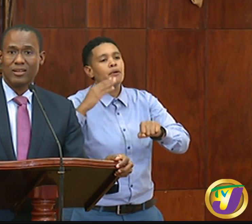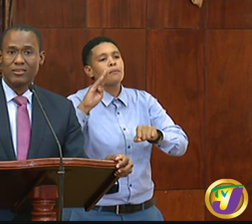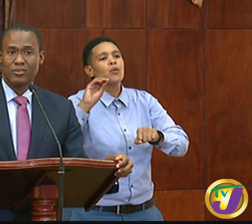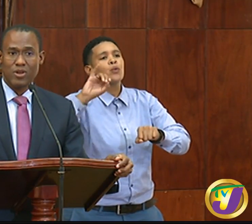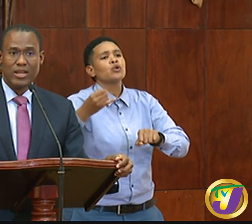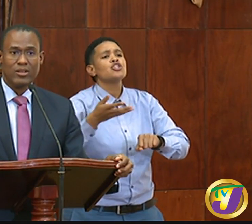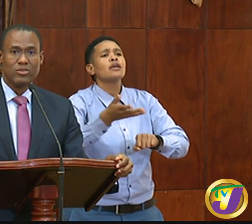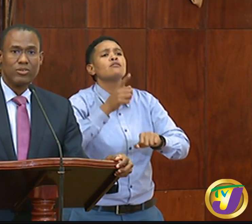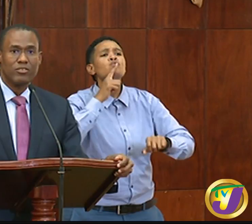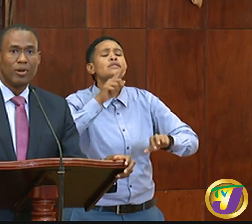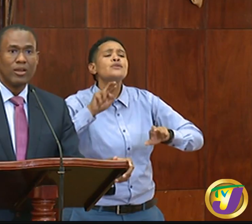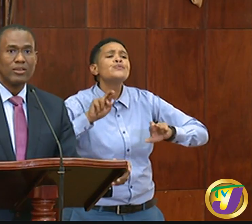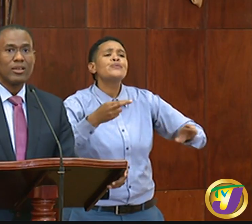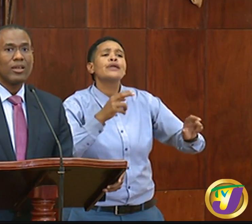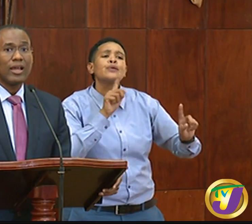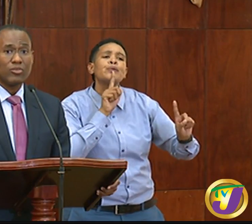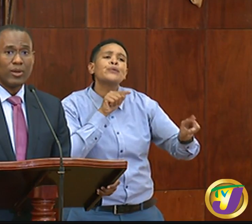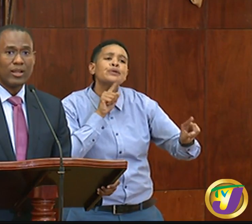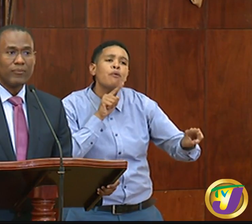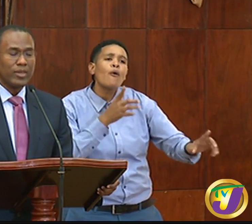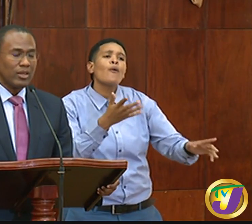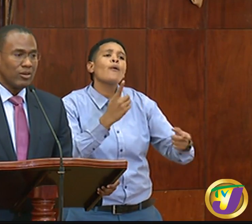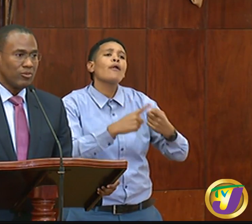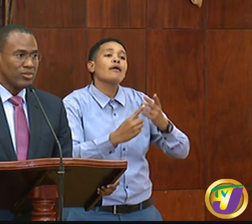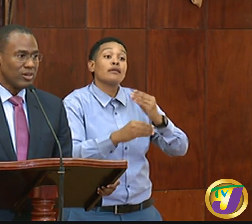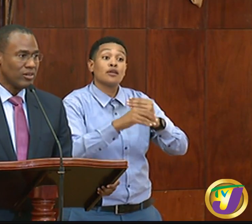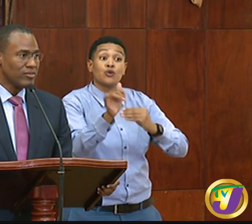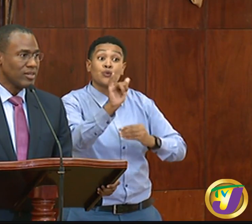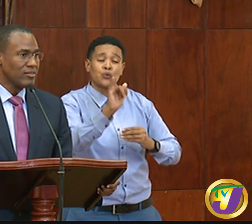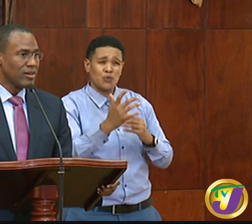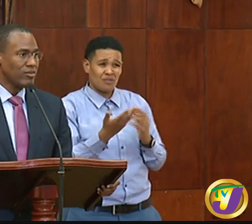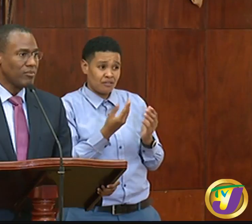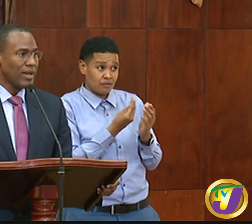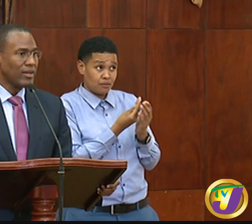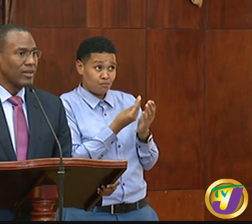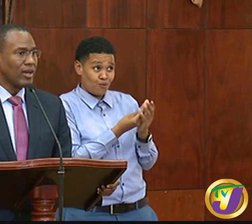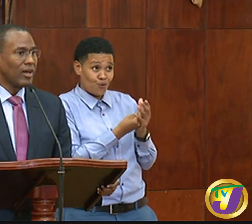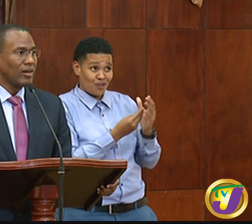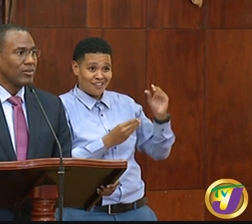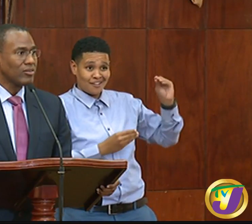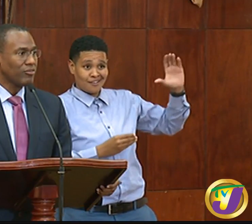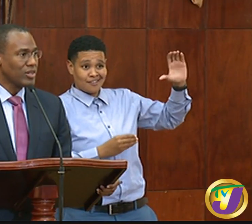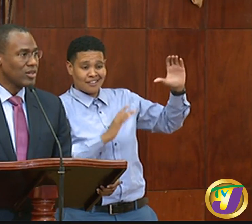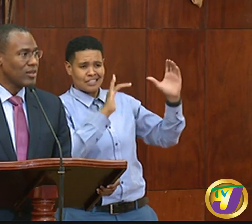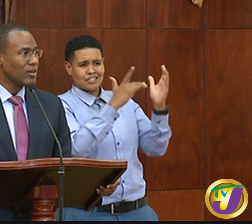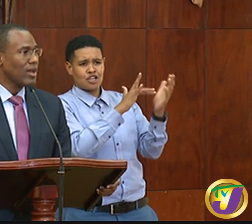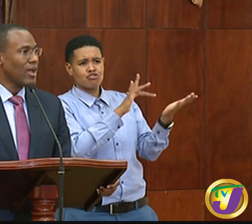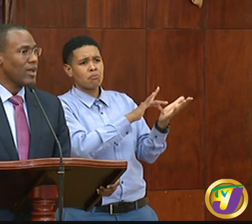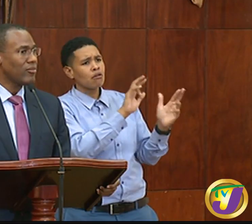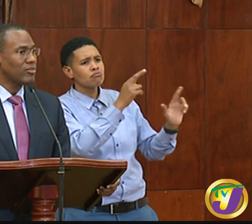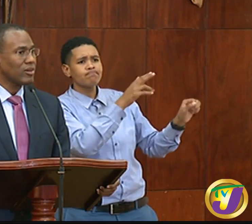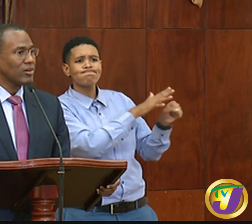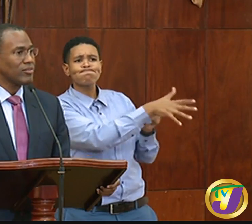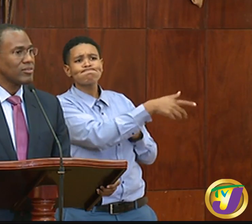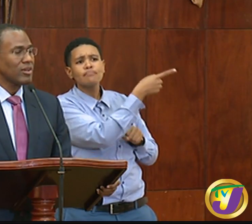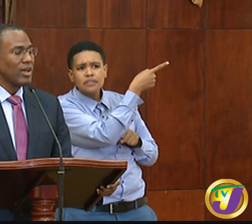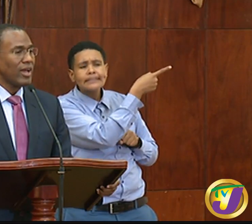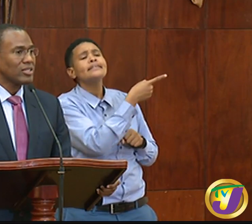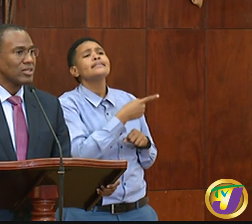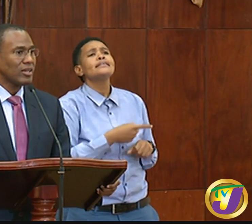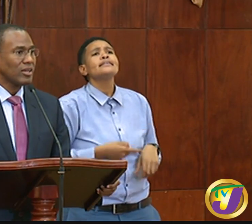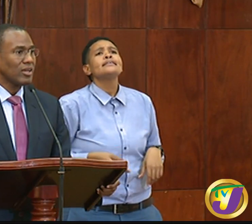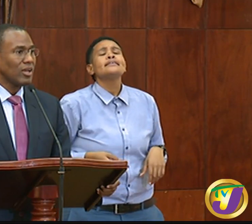stands ready to respond as well. Reserves in the central bank are sufficient, and